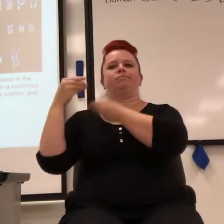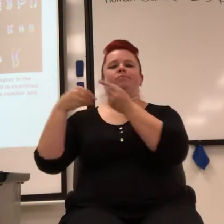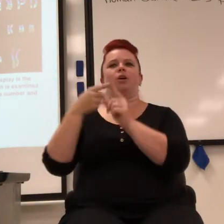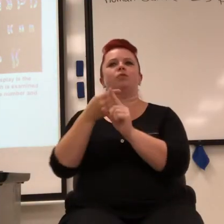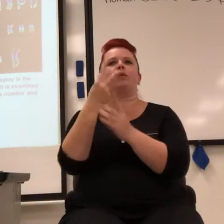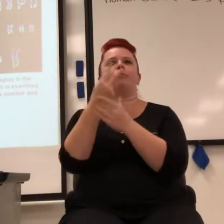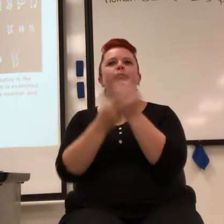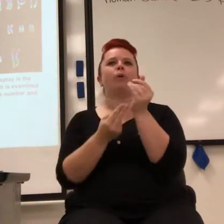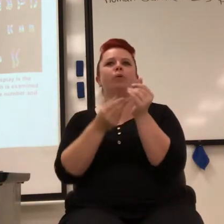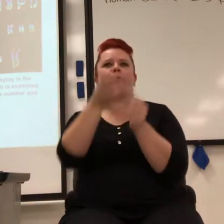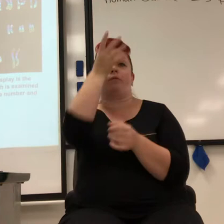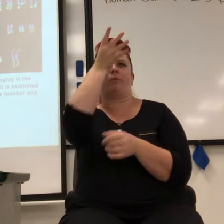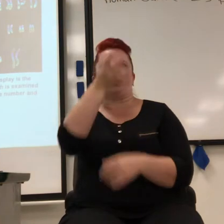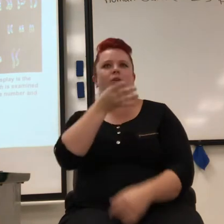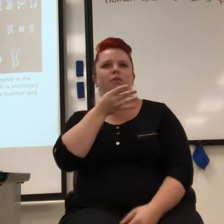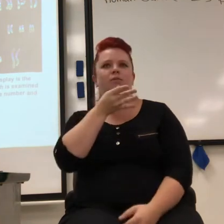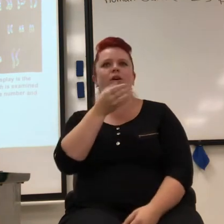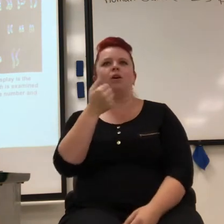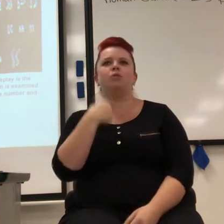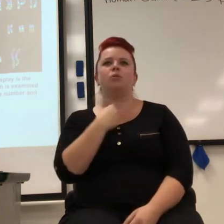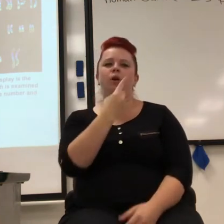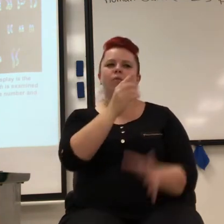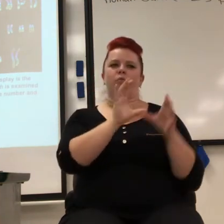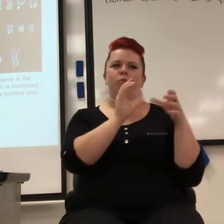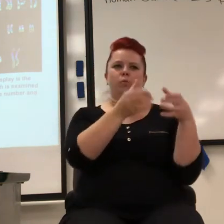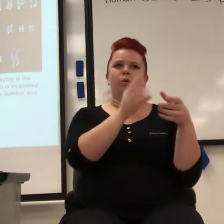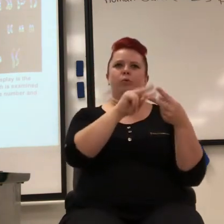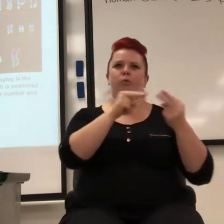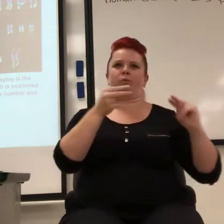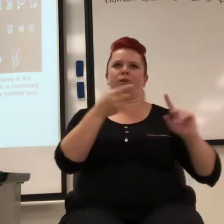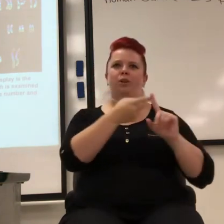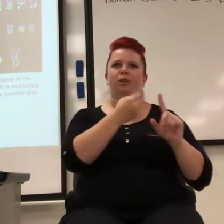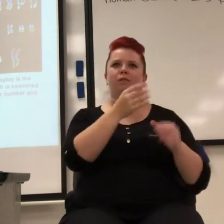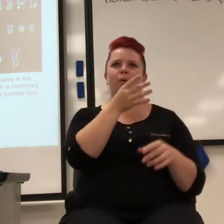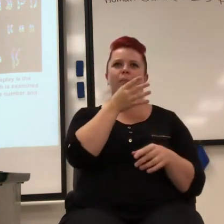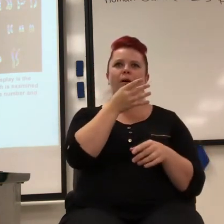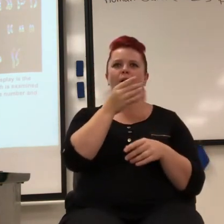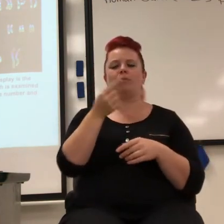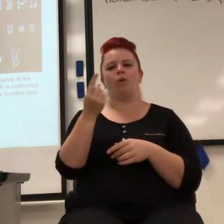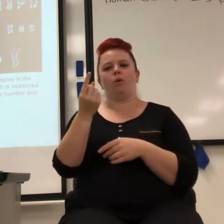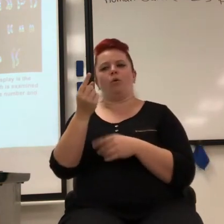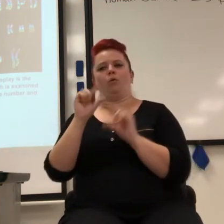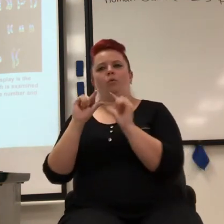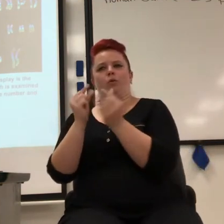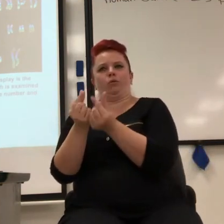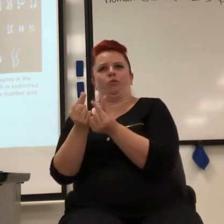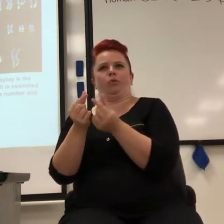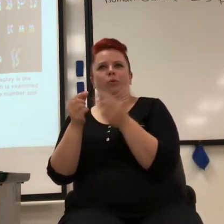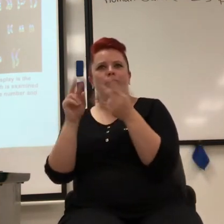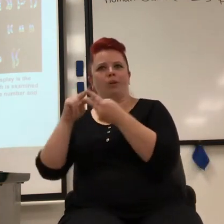parents. So you got one set from mom, one set from dad. That's your inheritance.